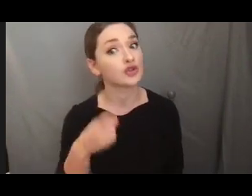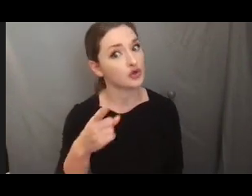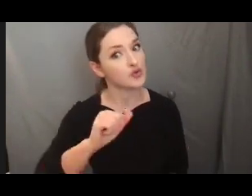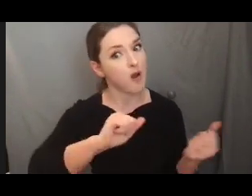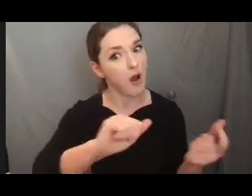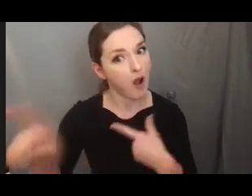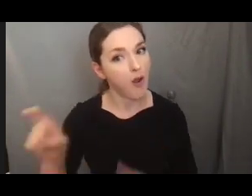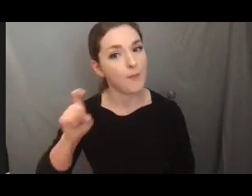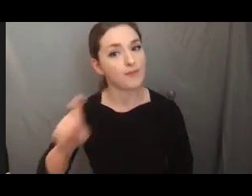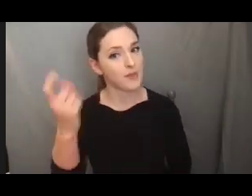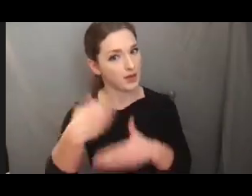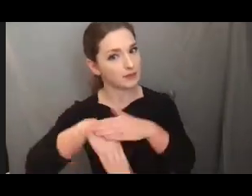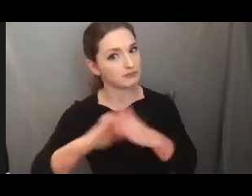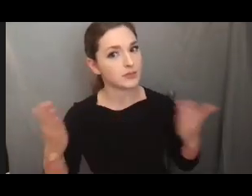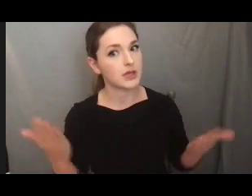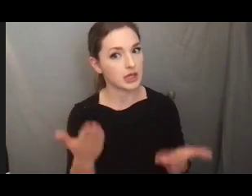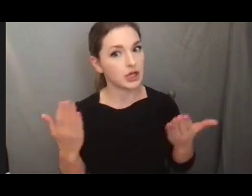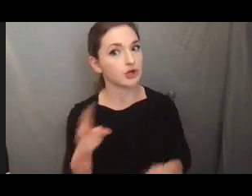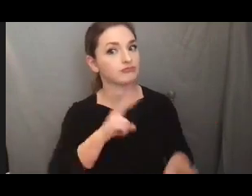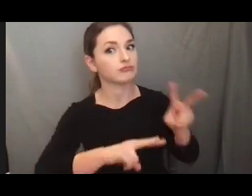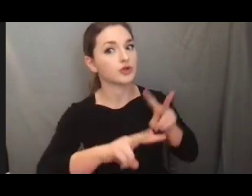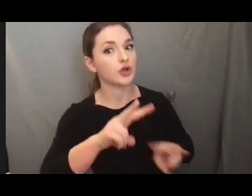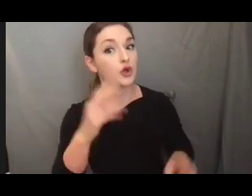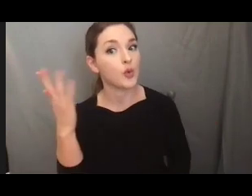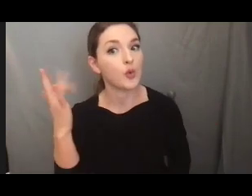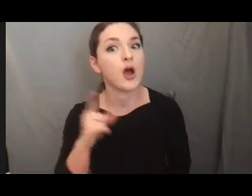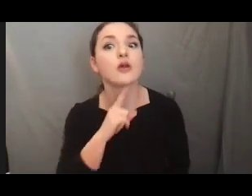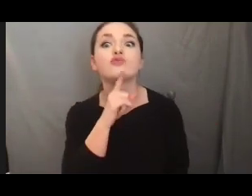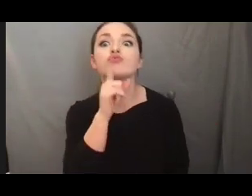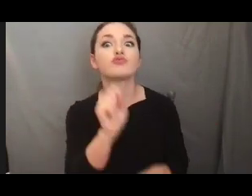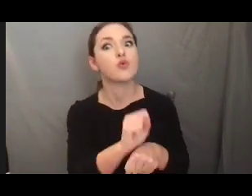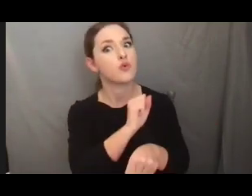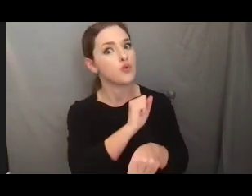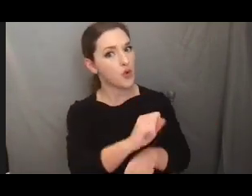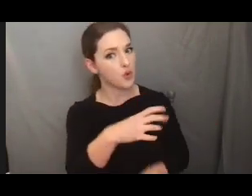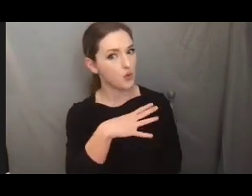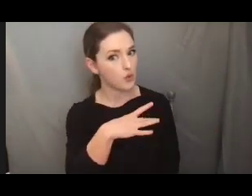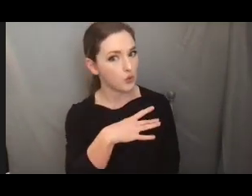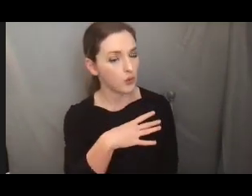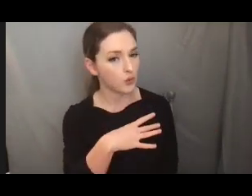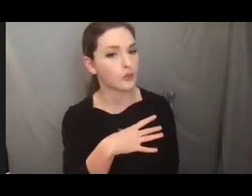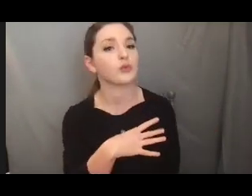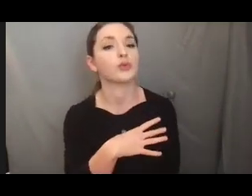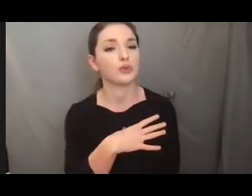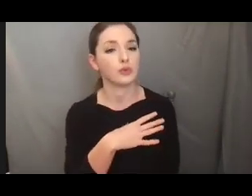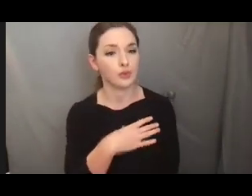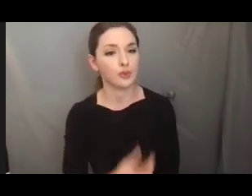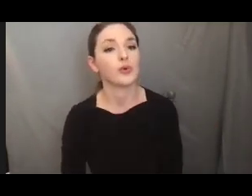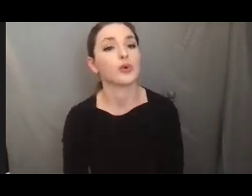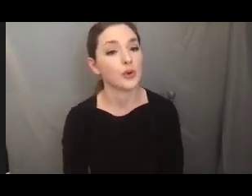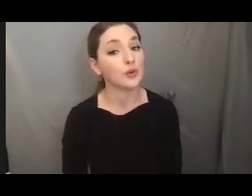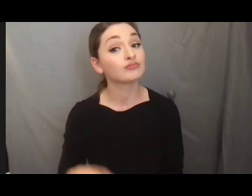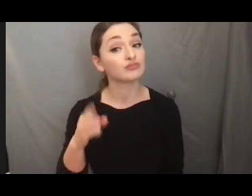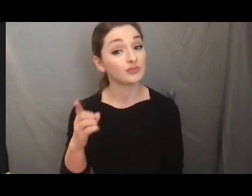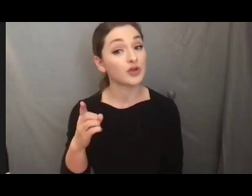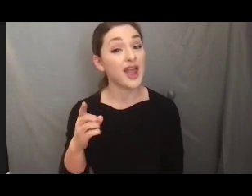is very cool. It really is. And if you're not able to see the gist of it through this, it will definitely come through when you're here